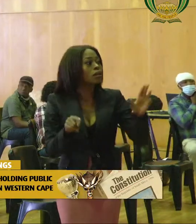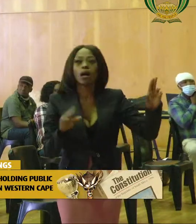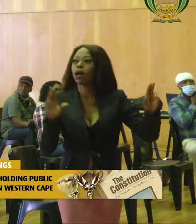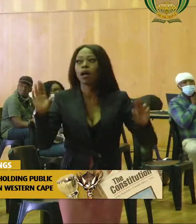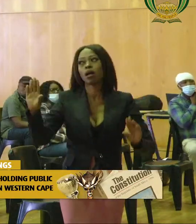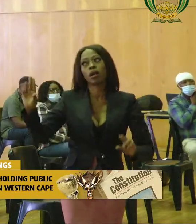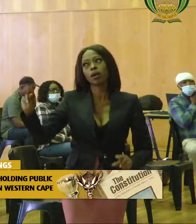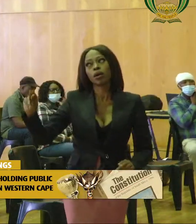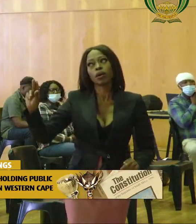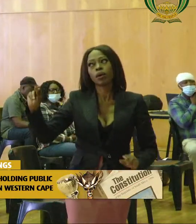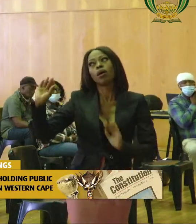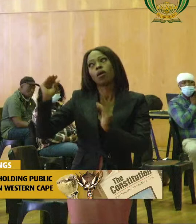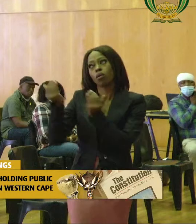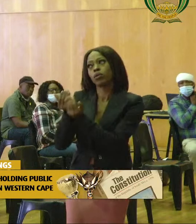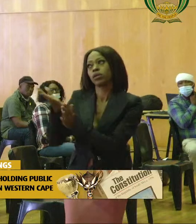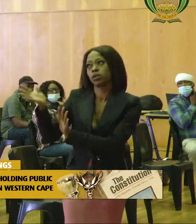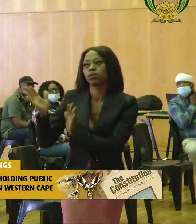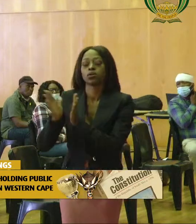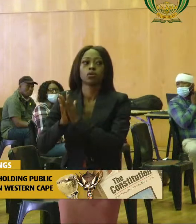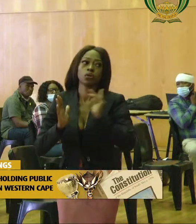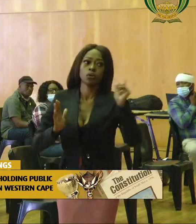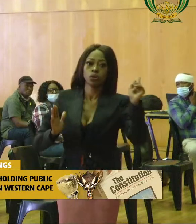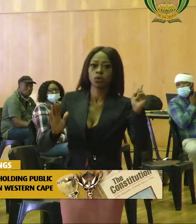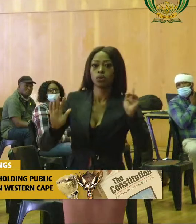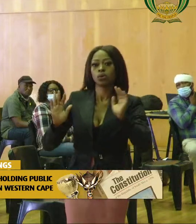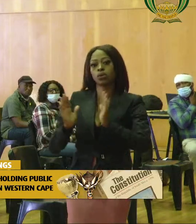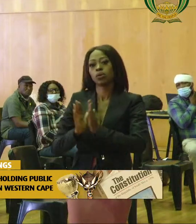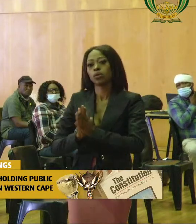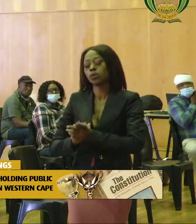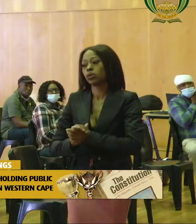me protect you.